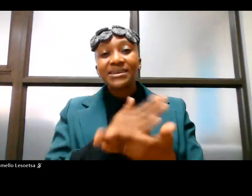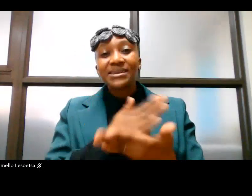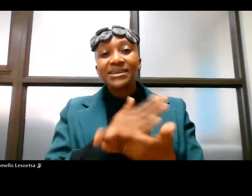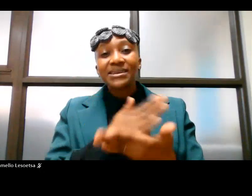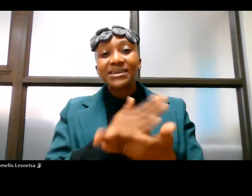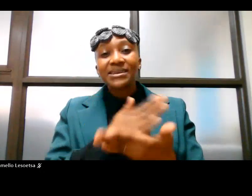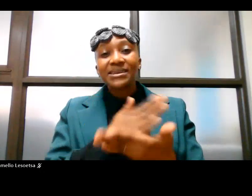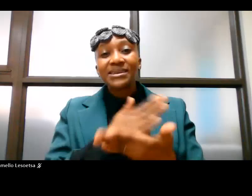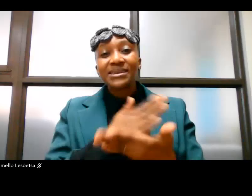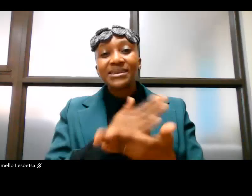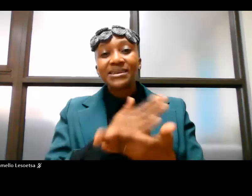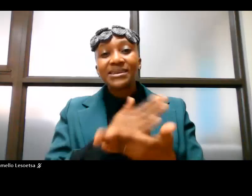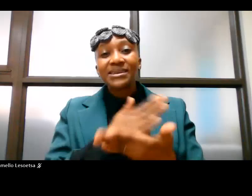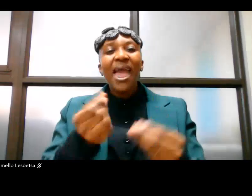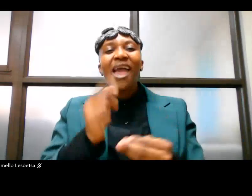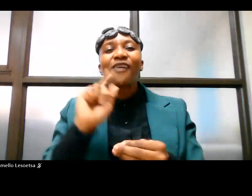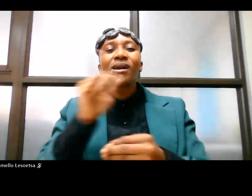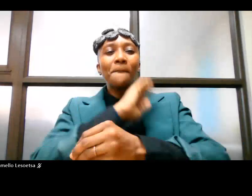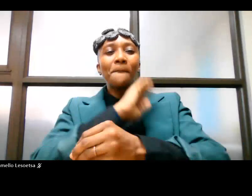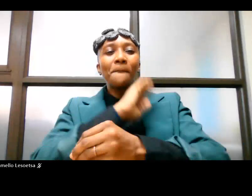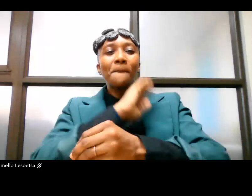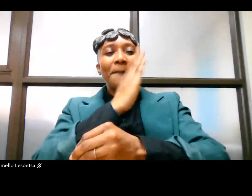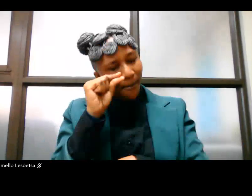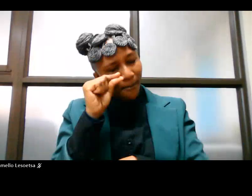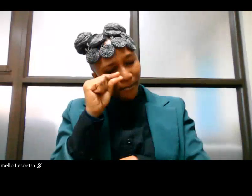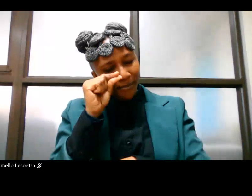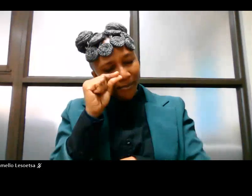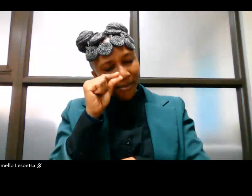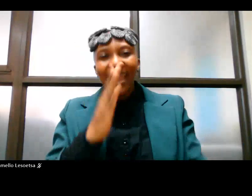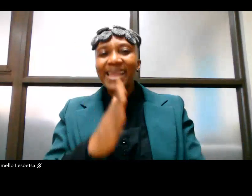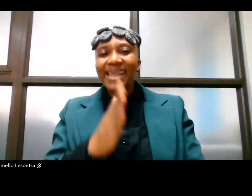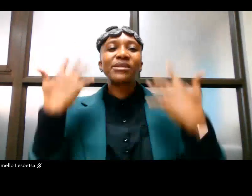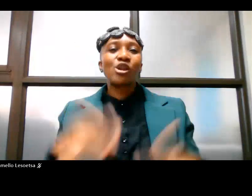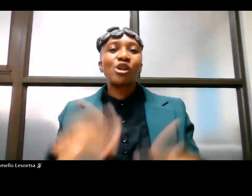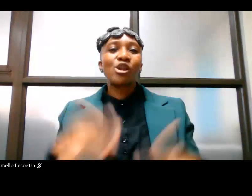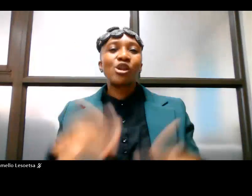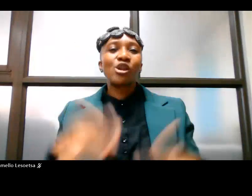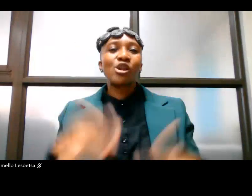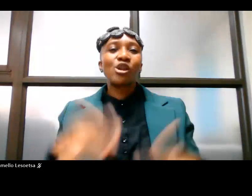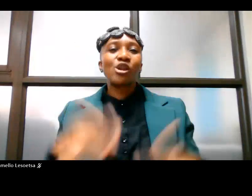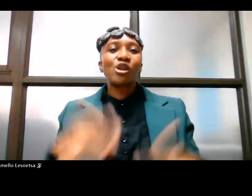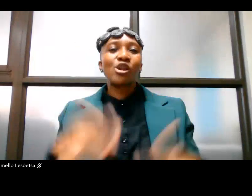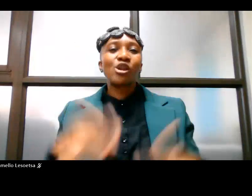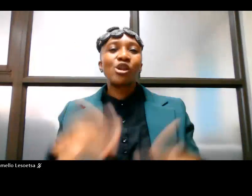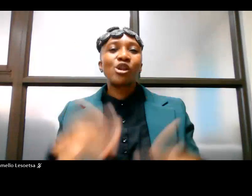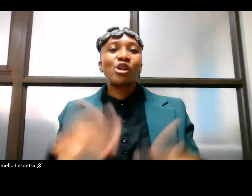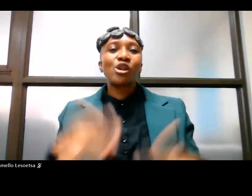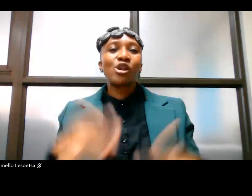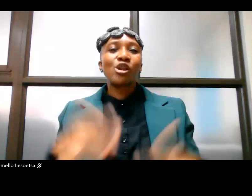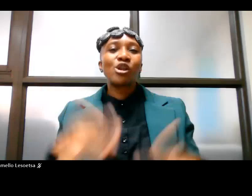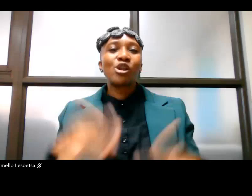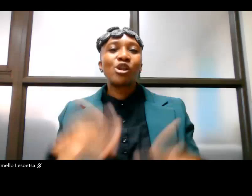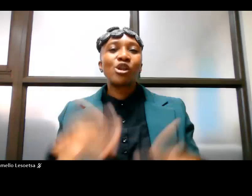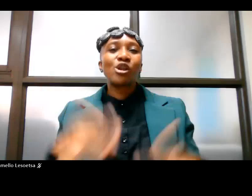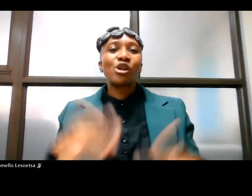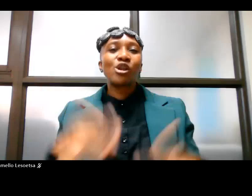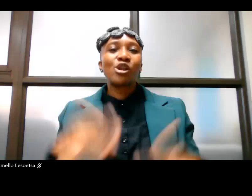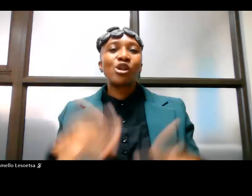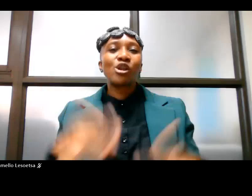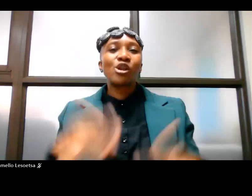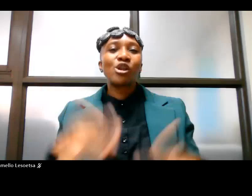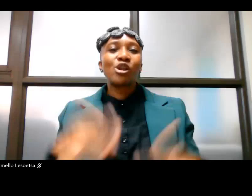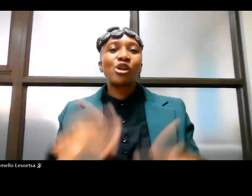power naps. It helps a lot. So you have to find, so I'm telling you, you'll be so surprised how 1